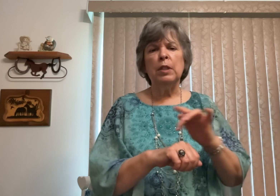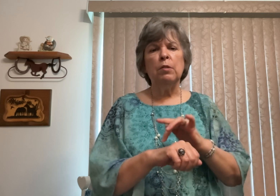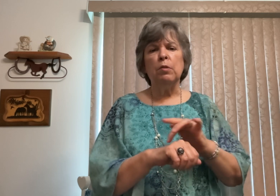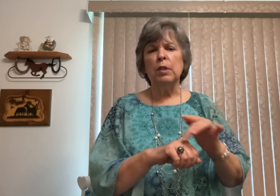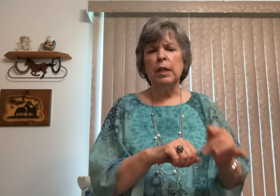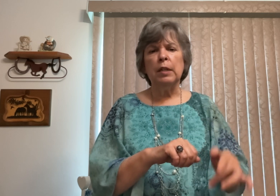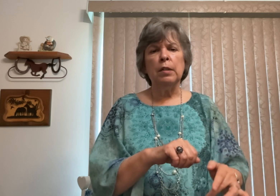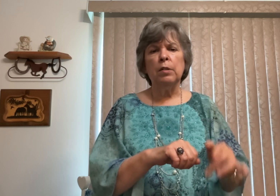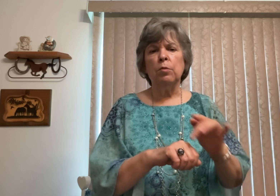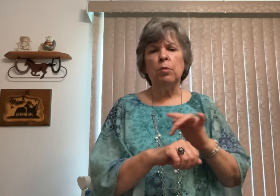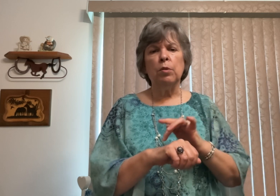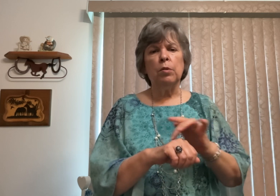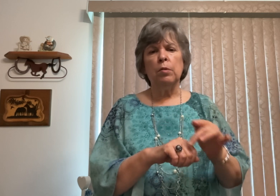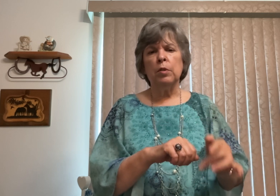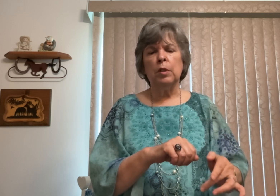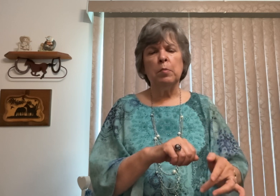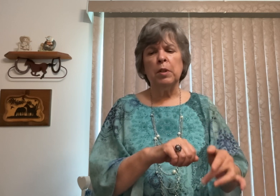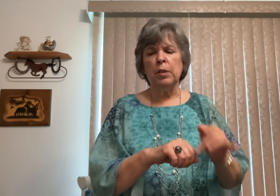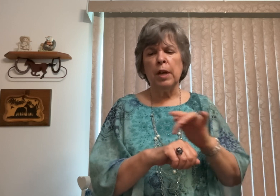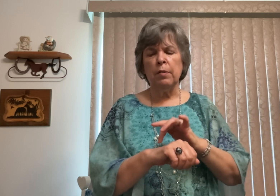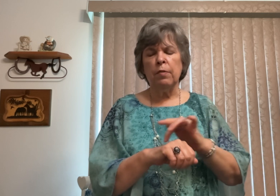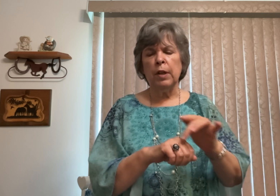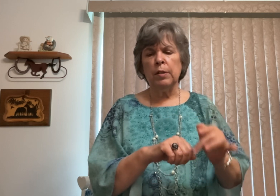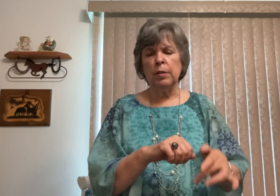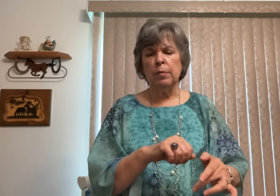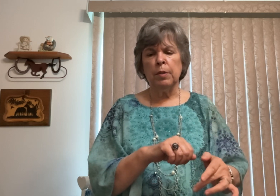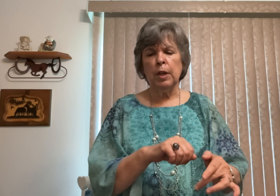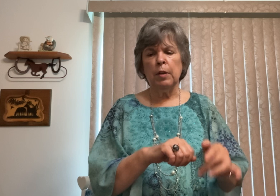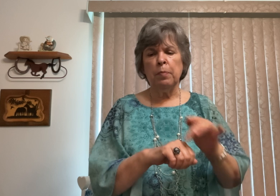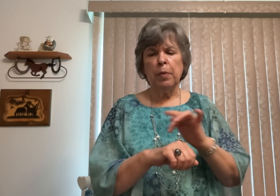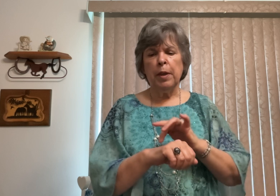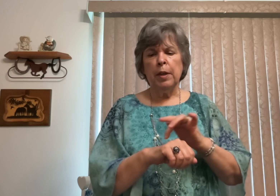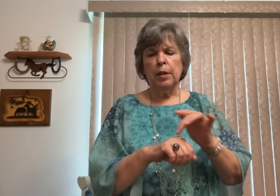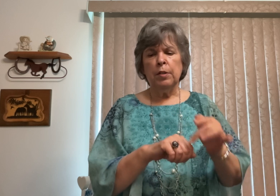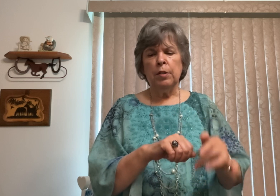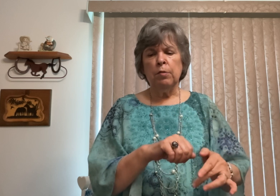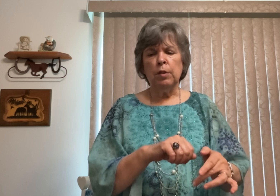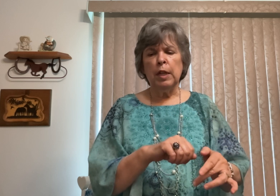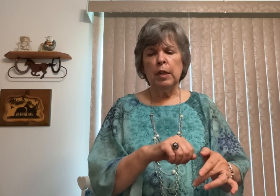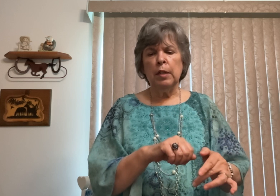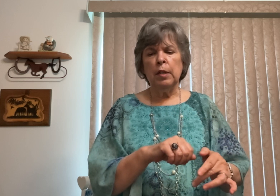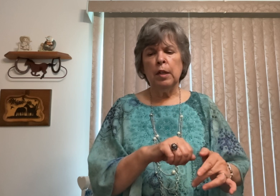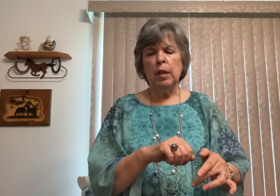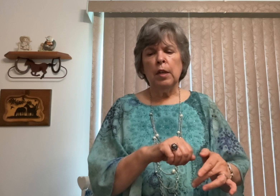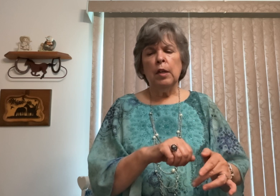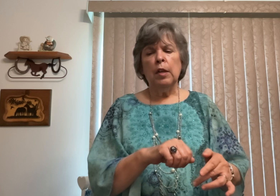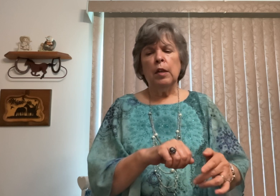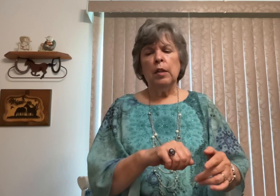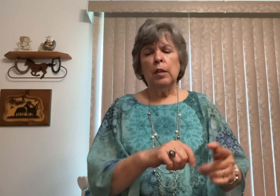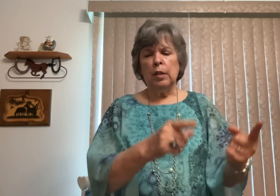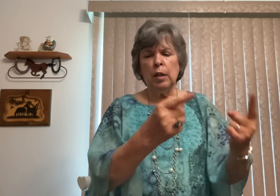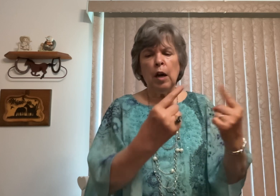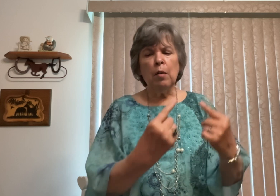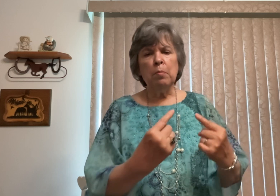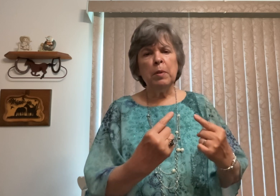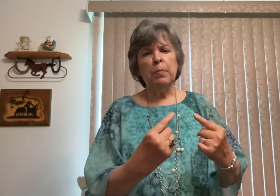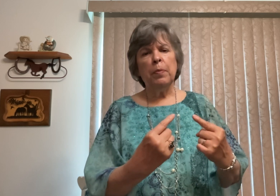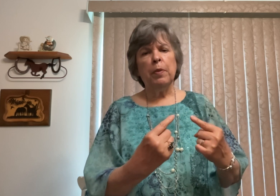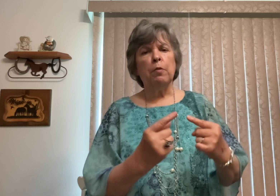or naked or something to that effect. Okay, so naked, come, or if